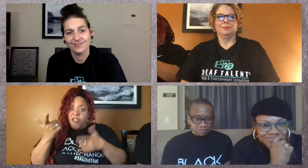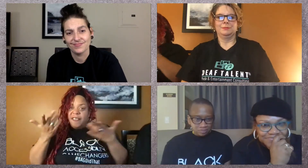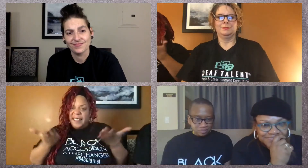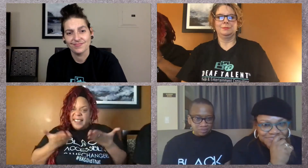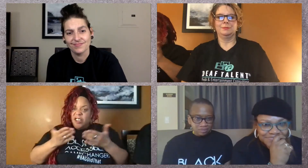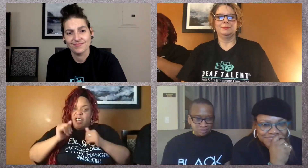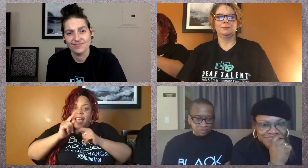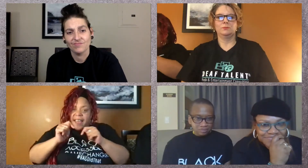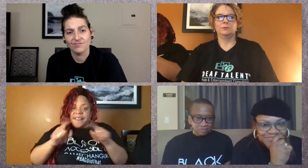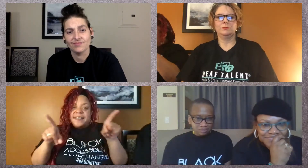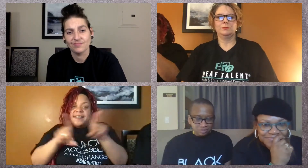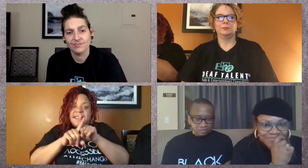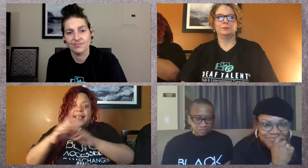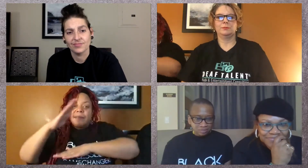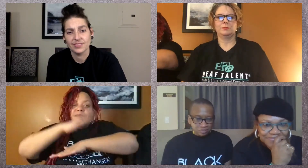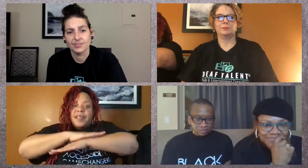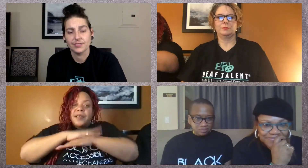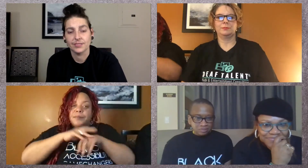unity.